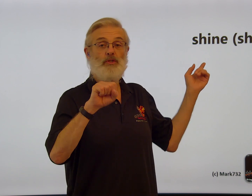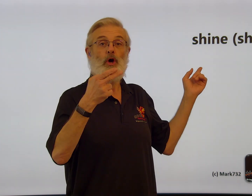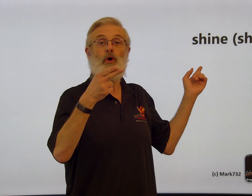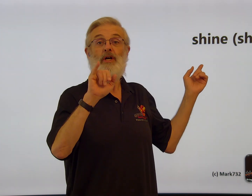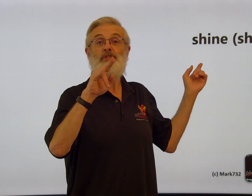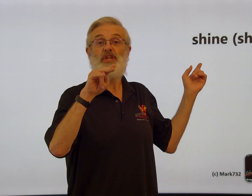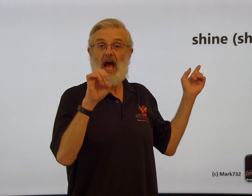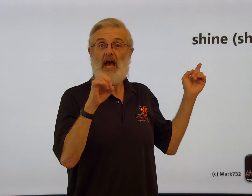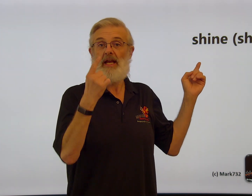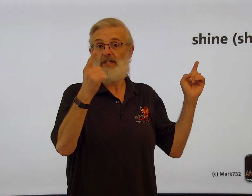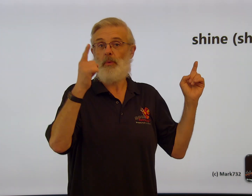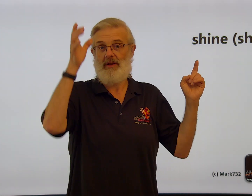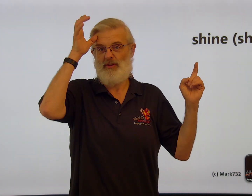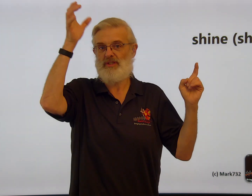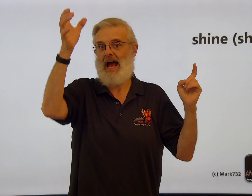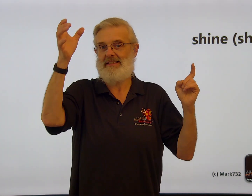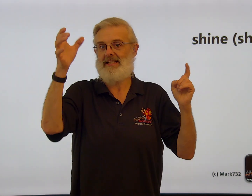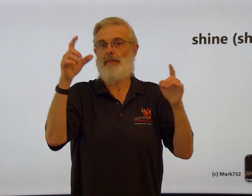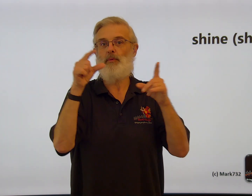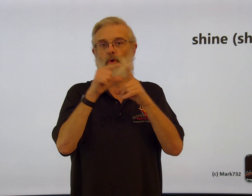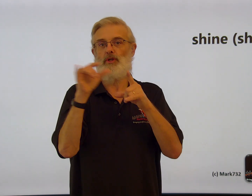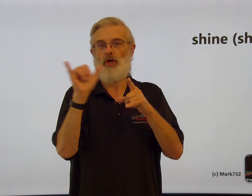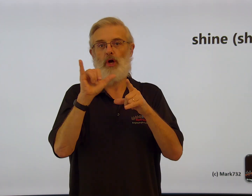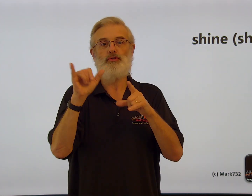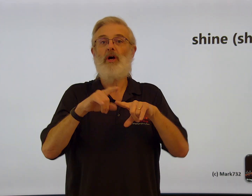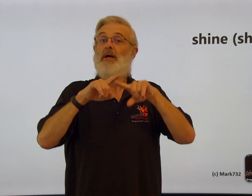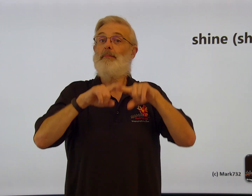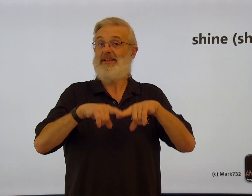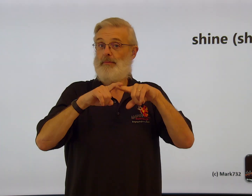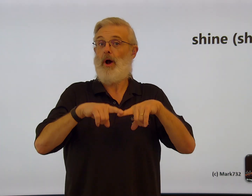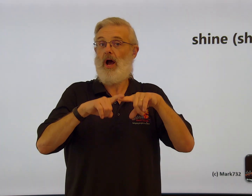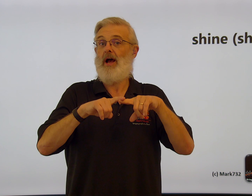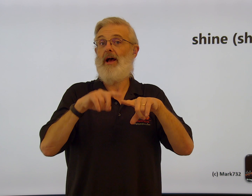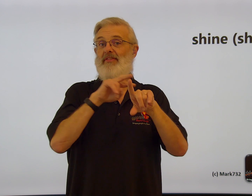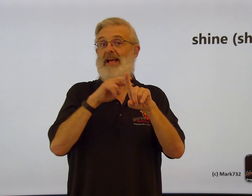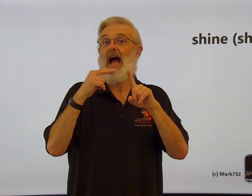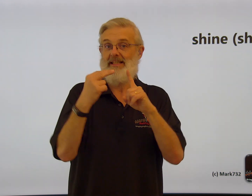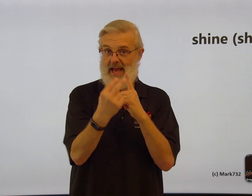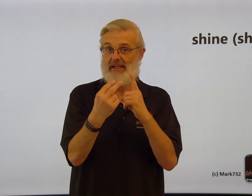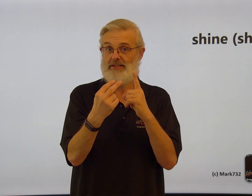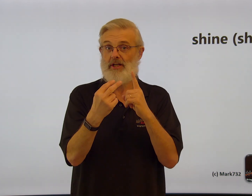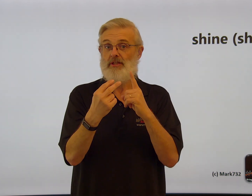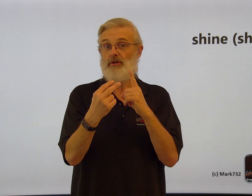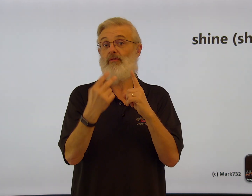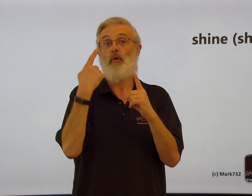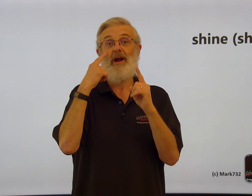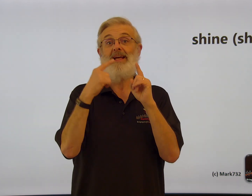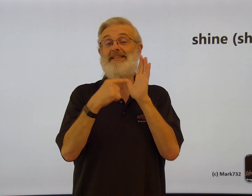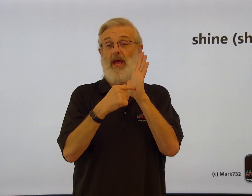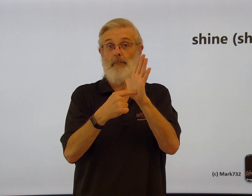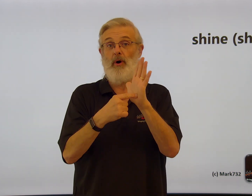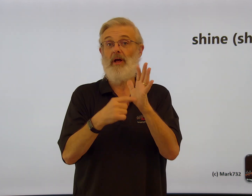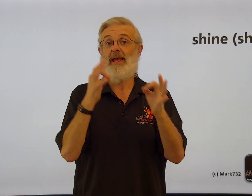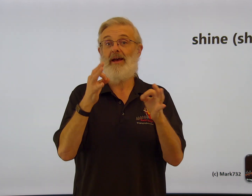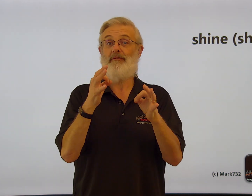So shine is one of those concept words also. Depends upon the context. So for example, if you're talking